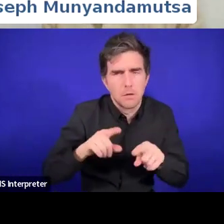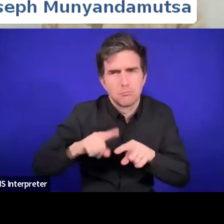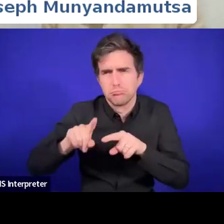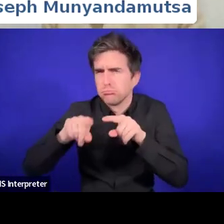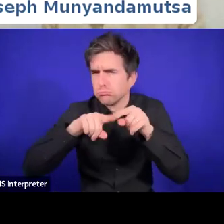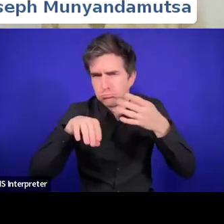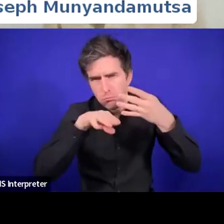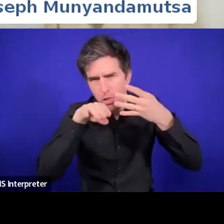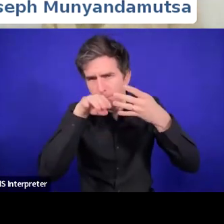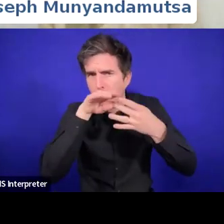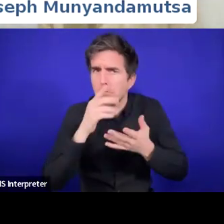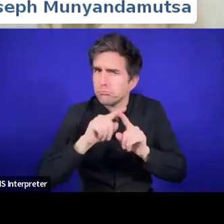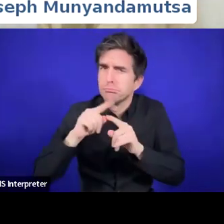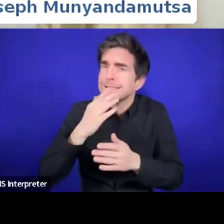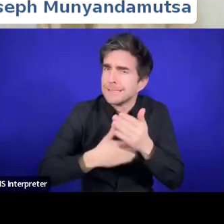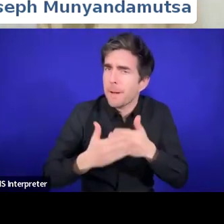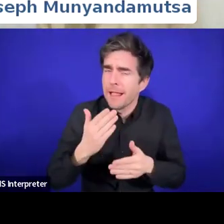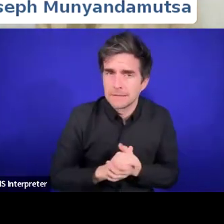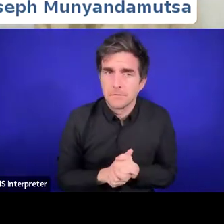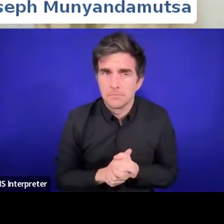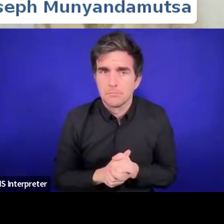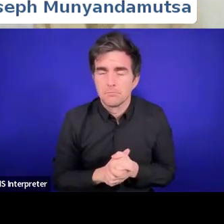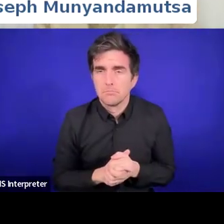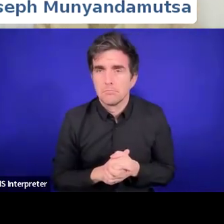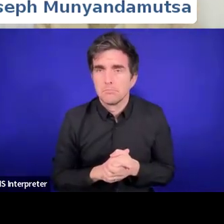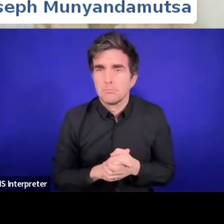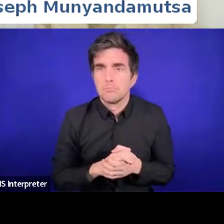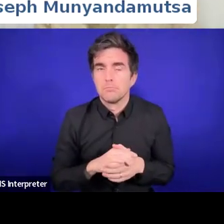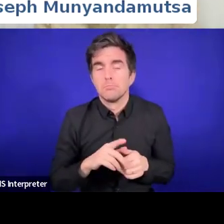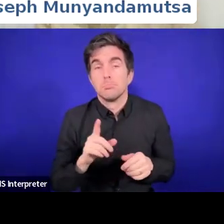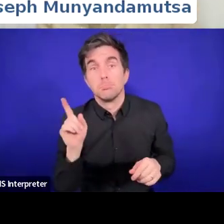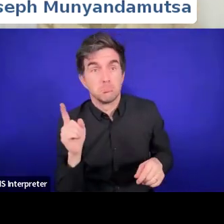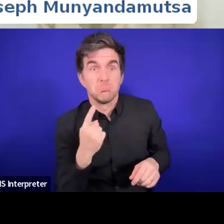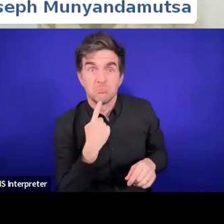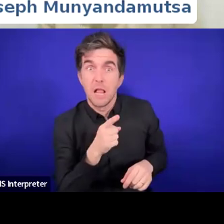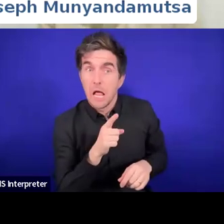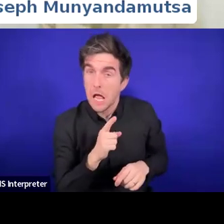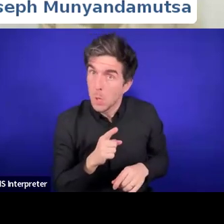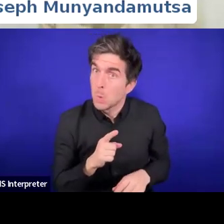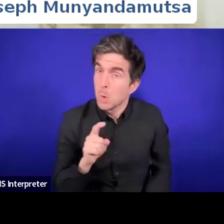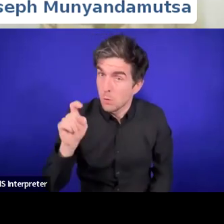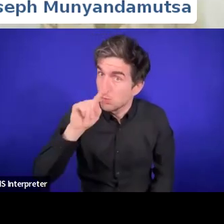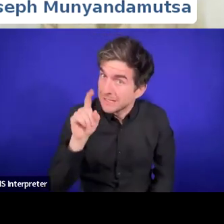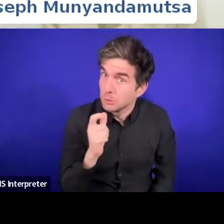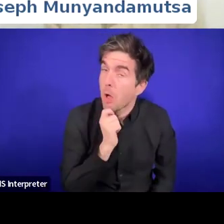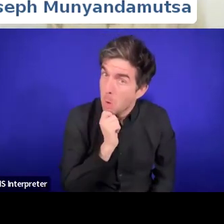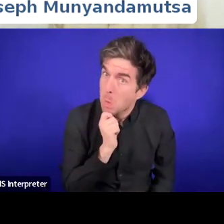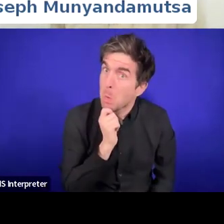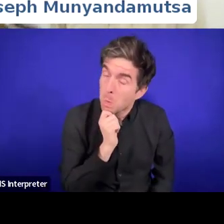that some of the disability transfers, some are called disability